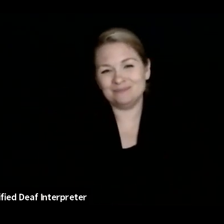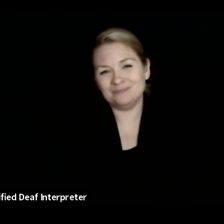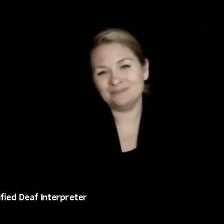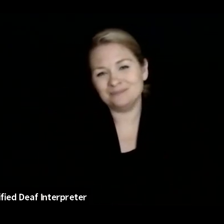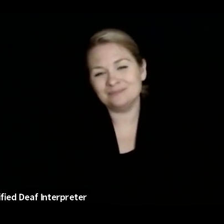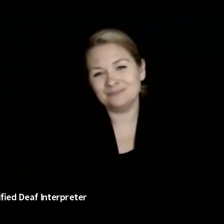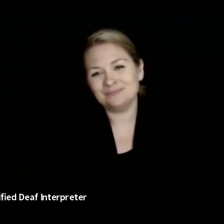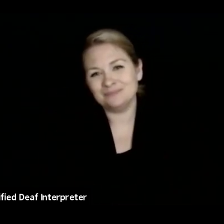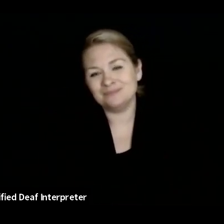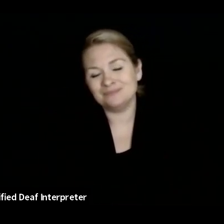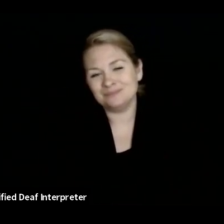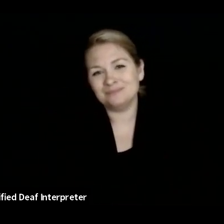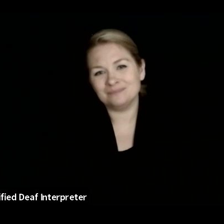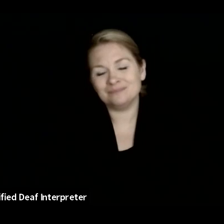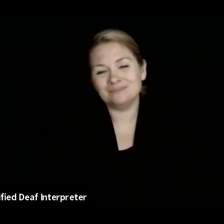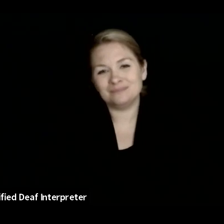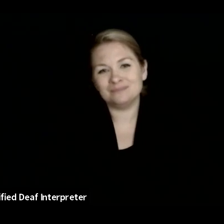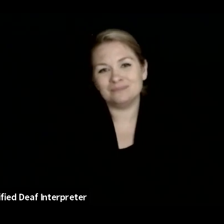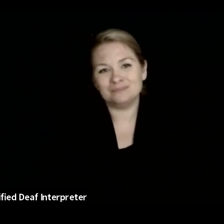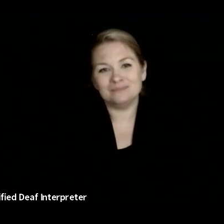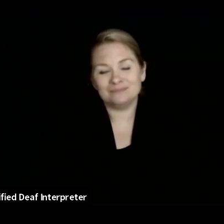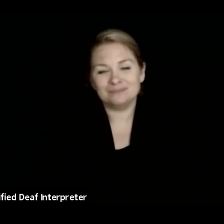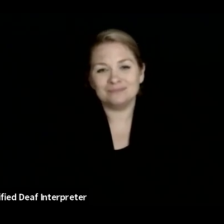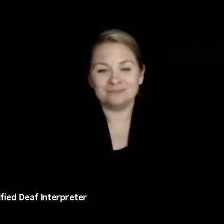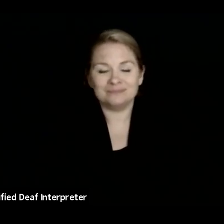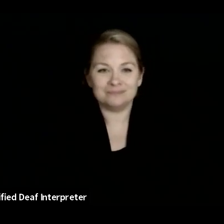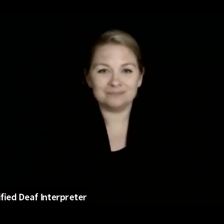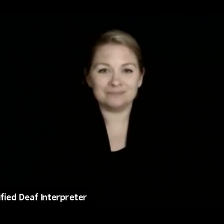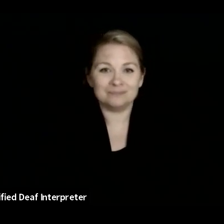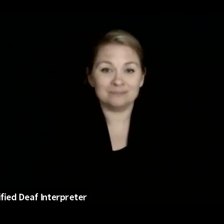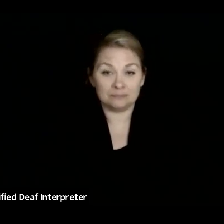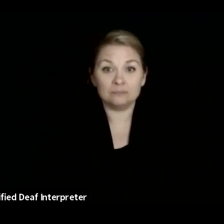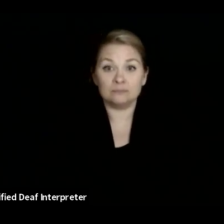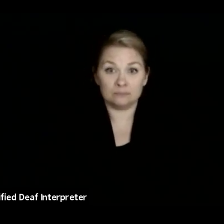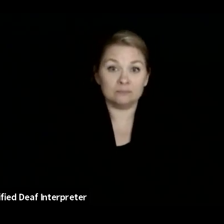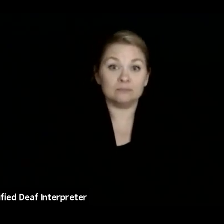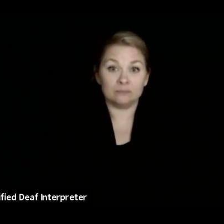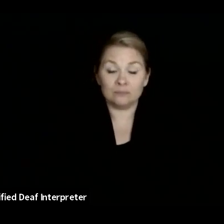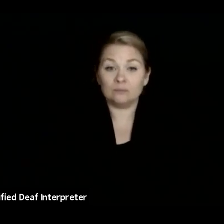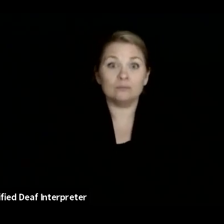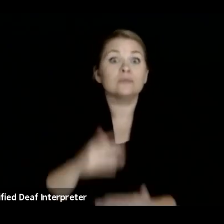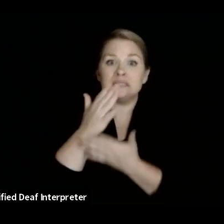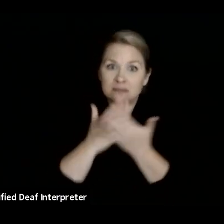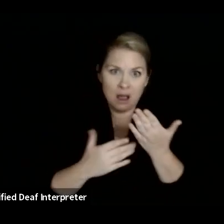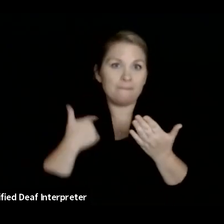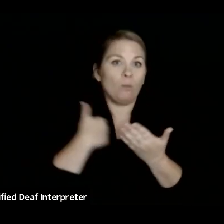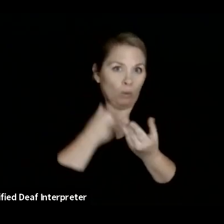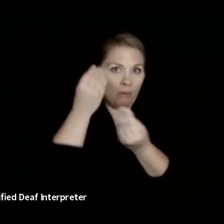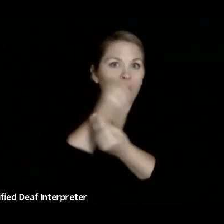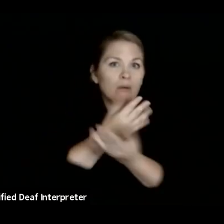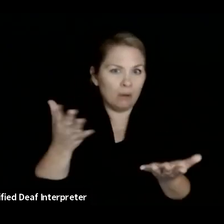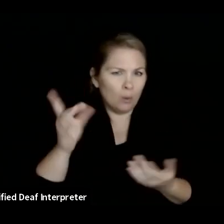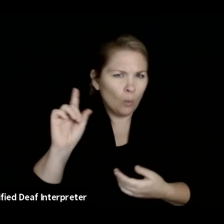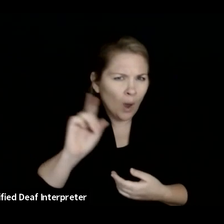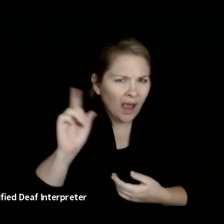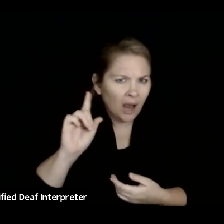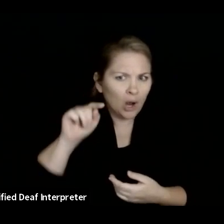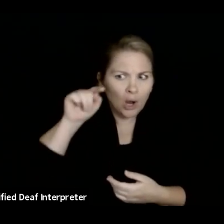about and those that we haven't. But we had 28 establishments that we're looking into.